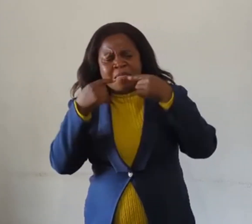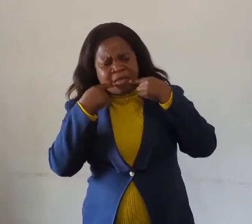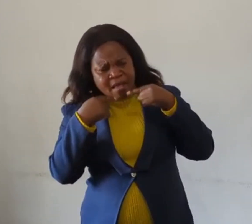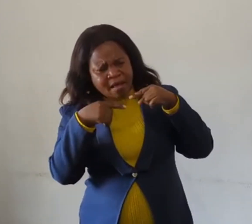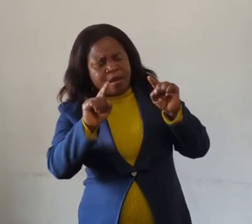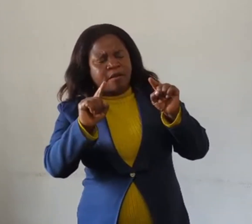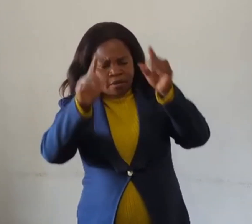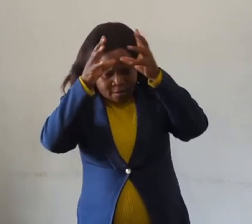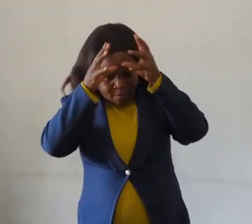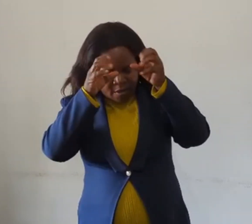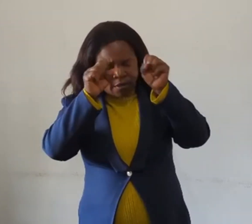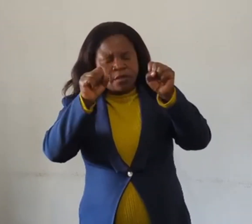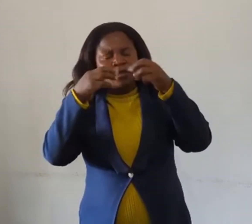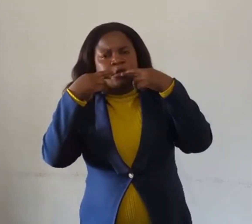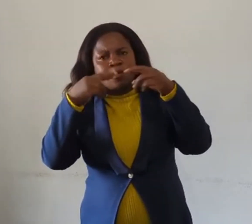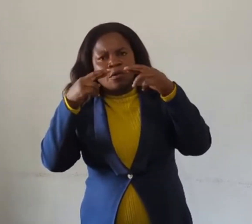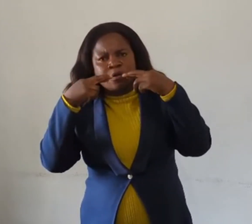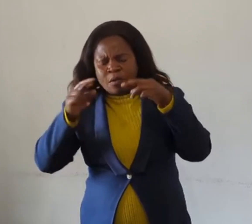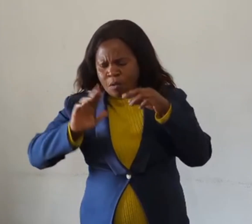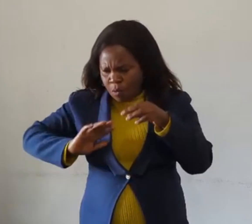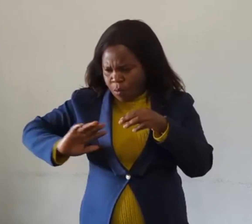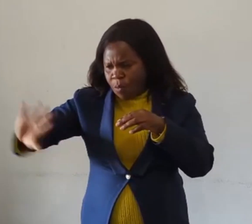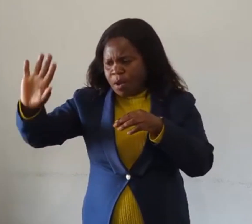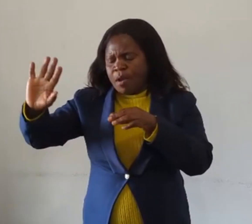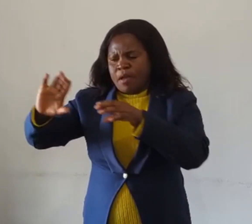results at the constituency level.